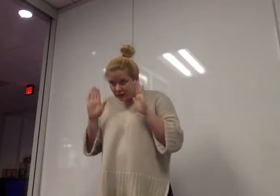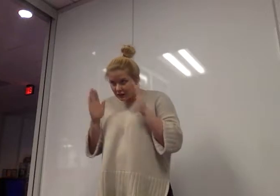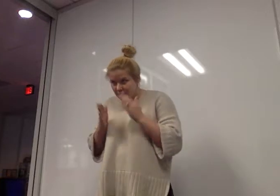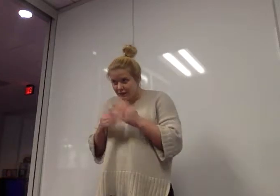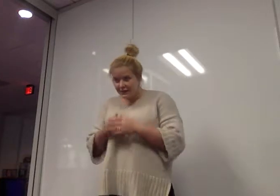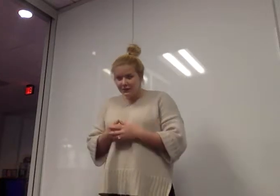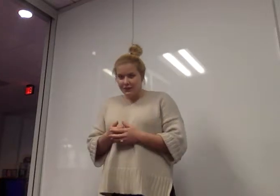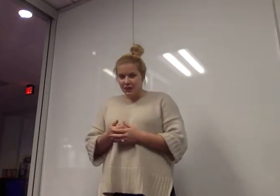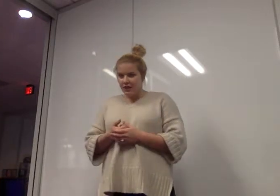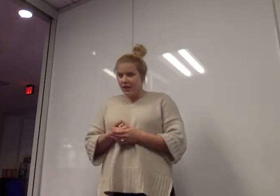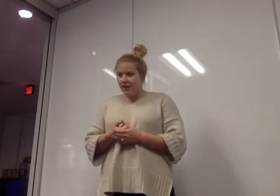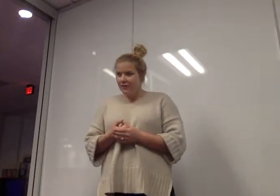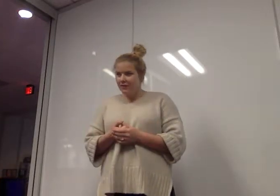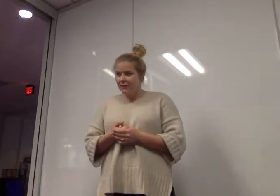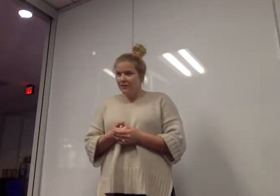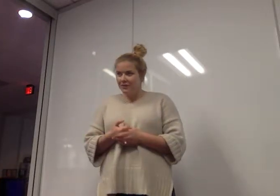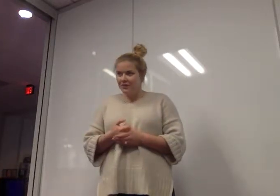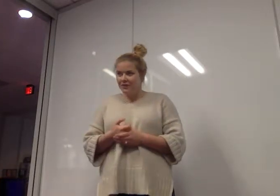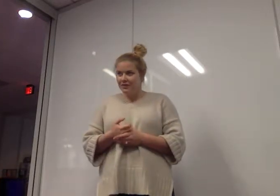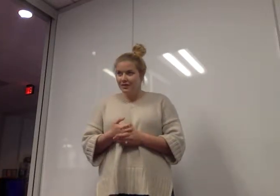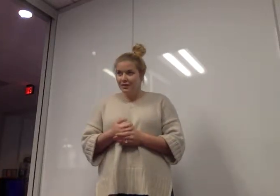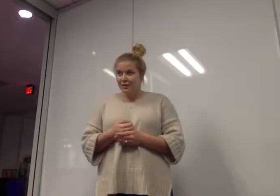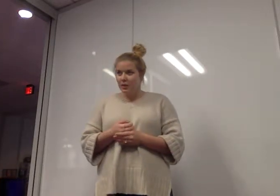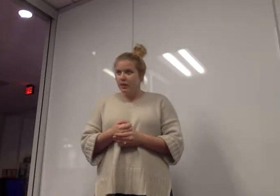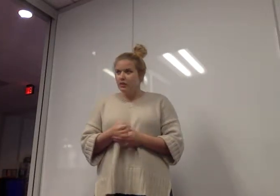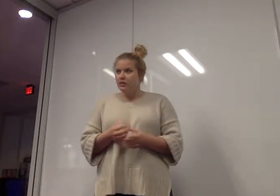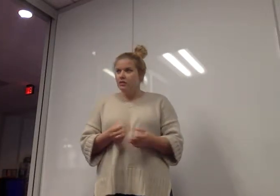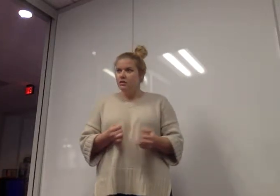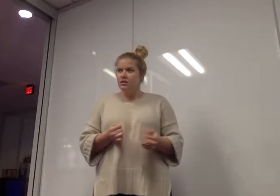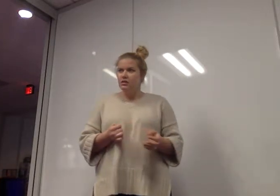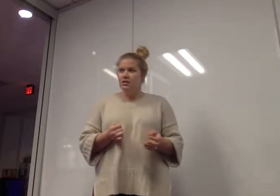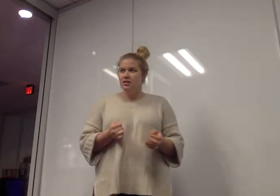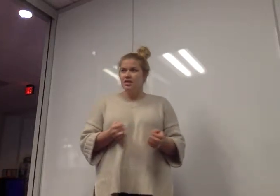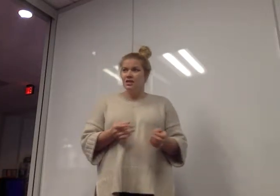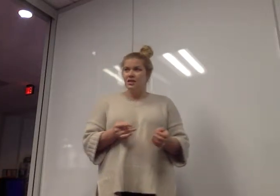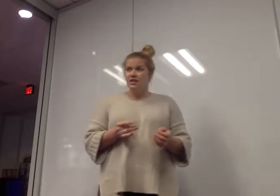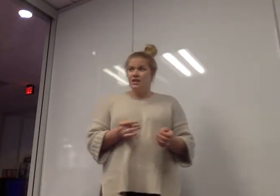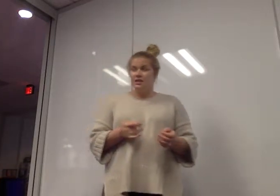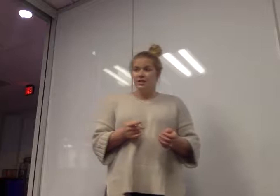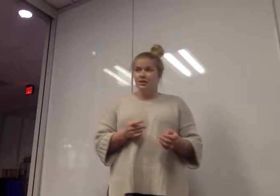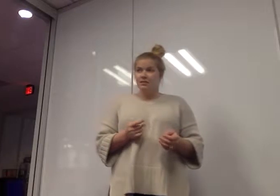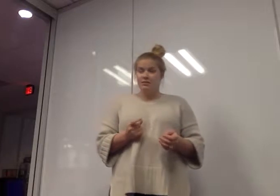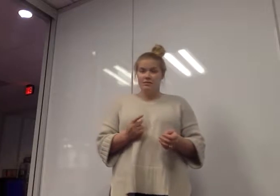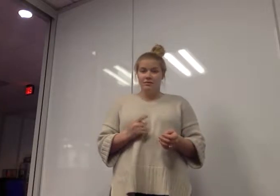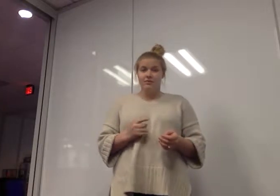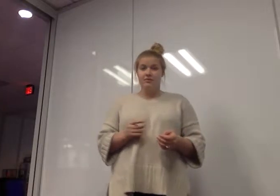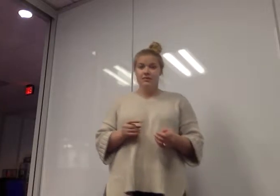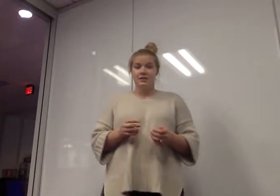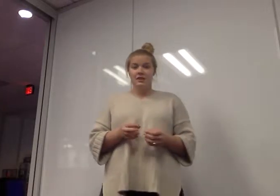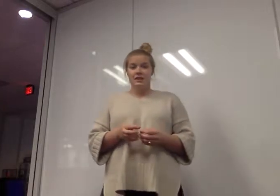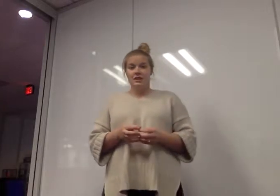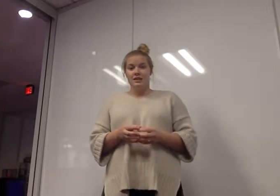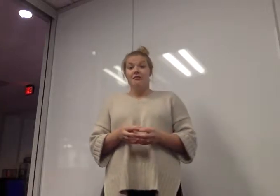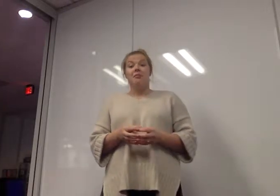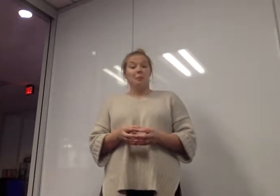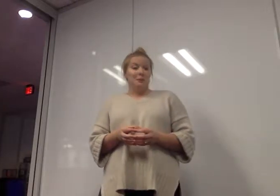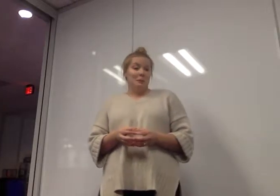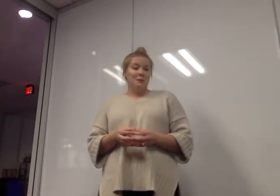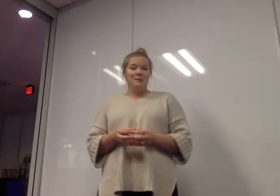faces and their bodies. And they sit in their chair and they make themselves tiny. And they go like this when they raise their hand. I noticed a couple things